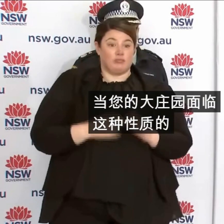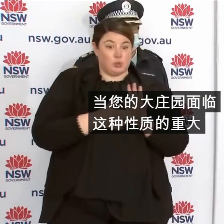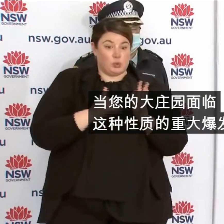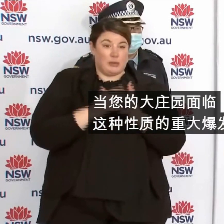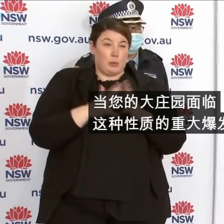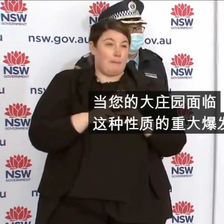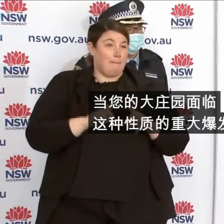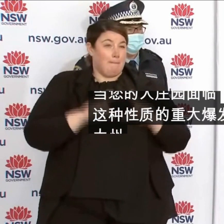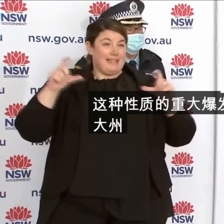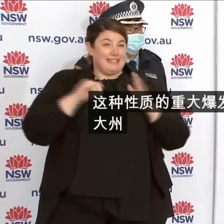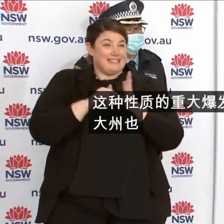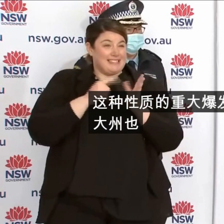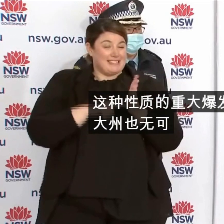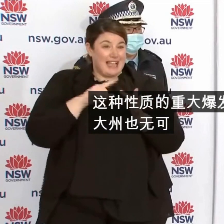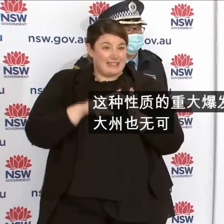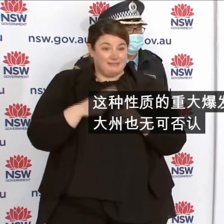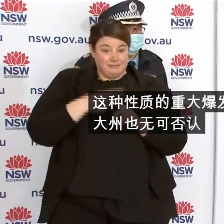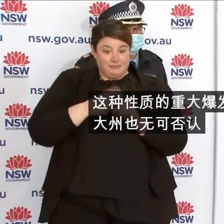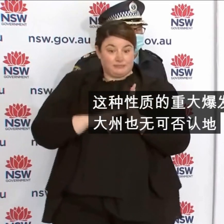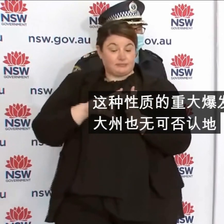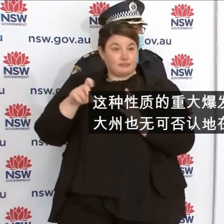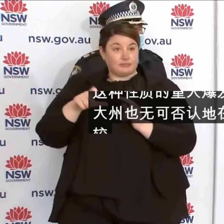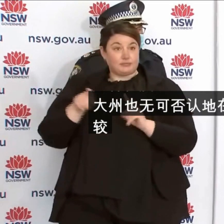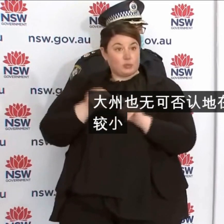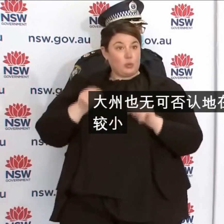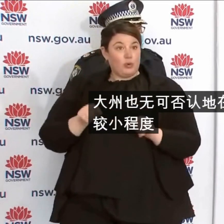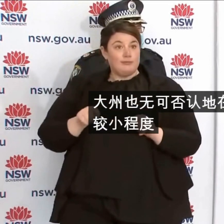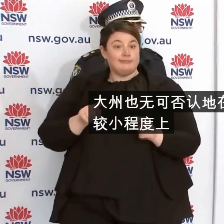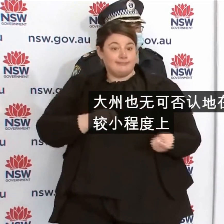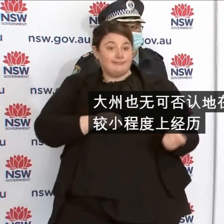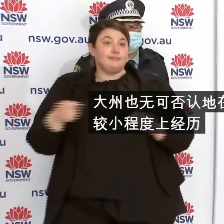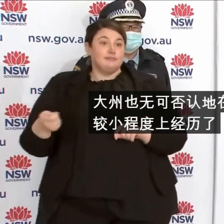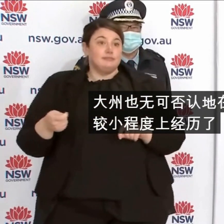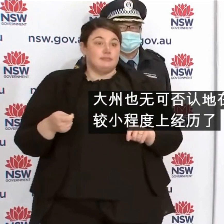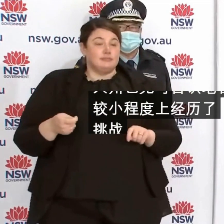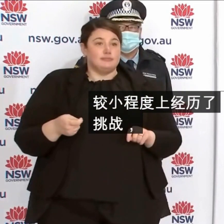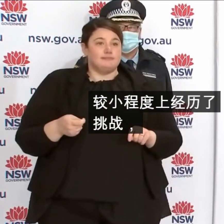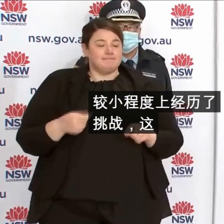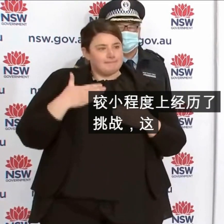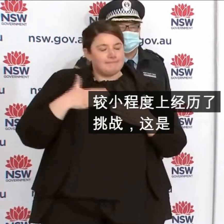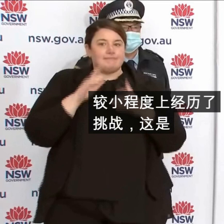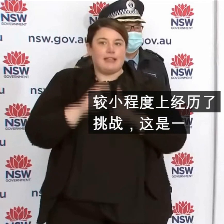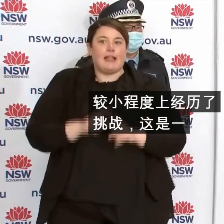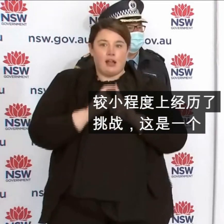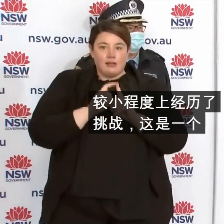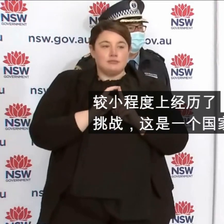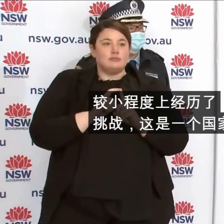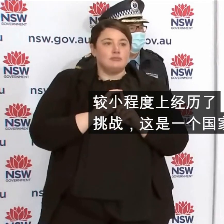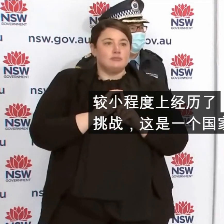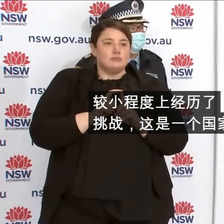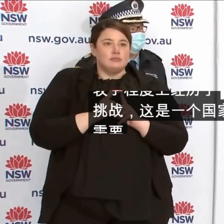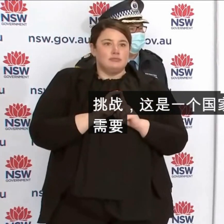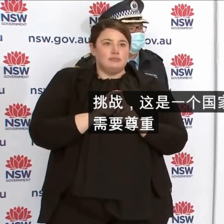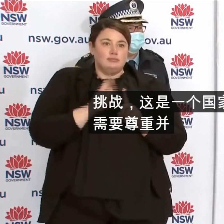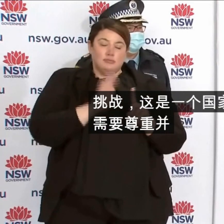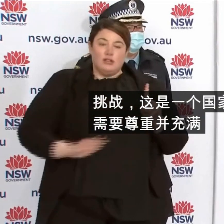major outbreak of this nature, and the second largest state is also, admittedly to a much lesser extent, going through challenges, it is a national